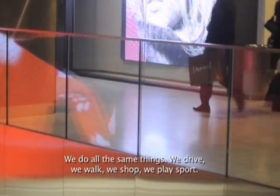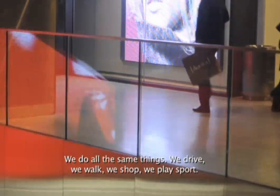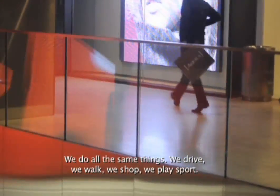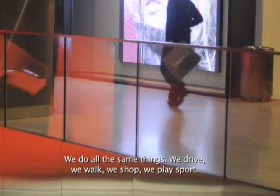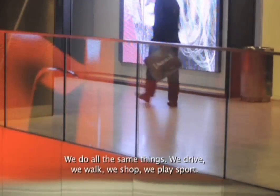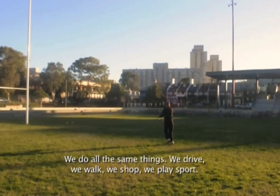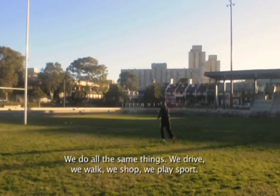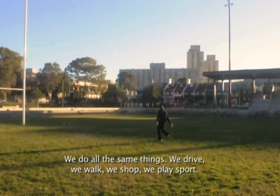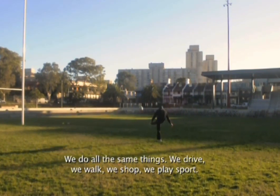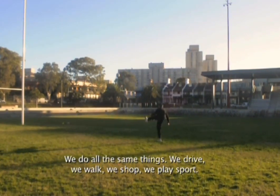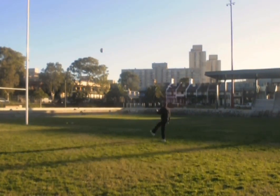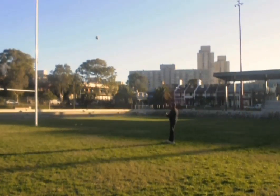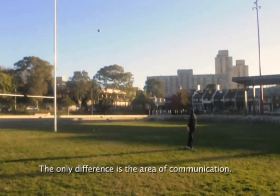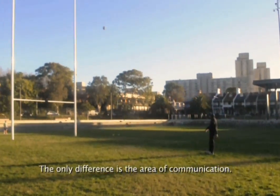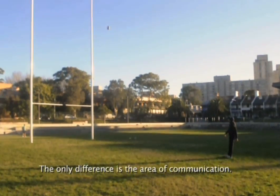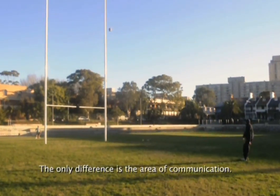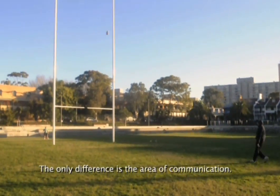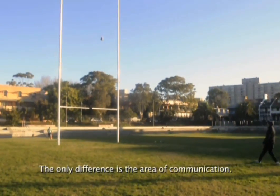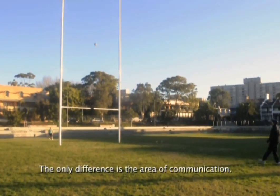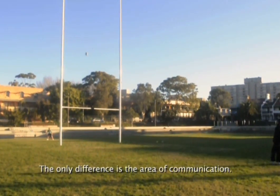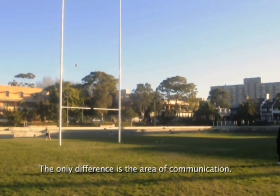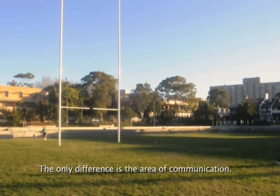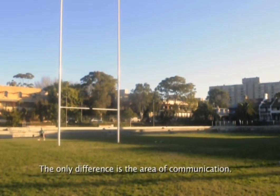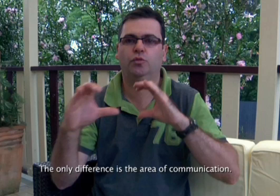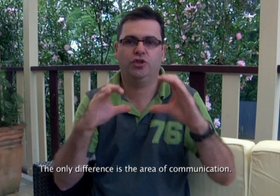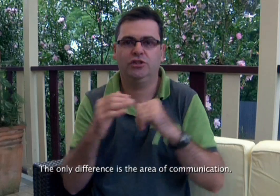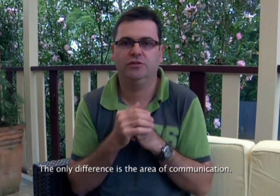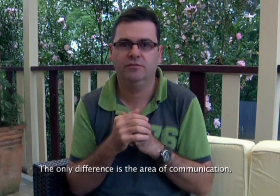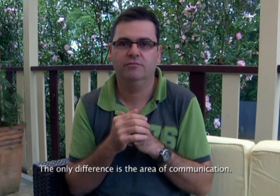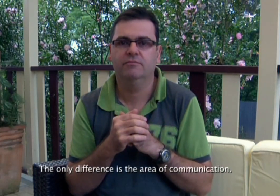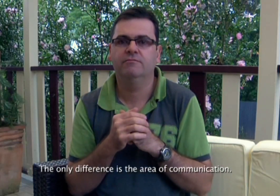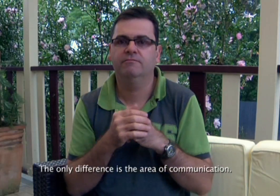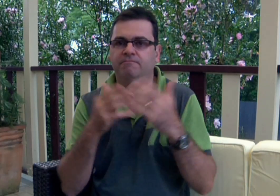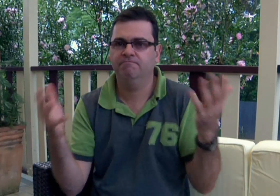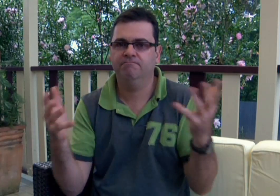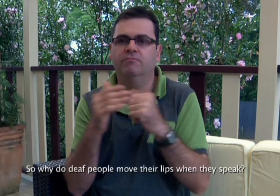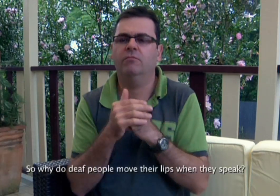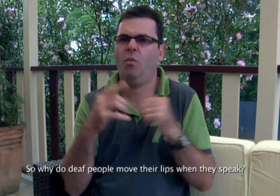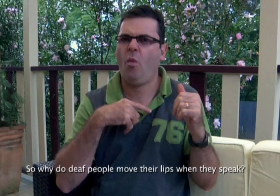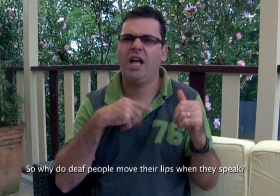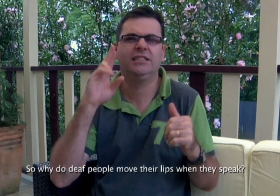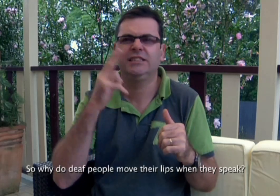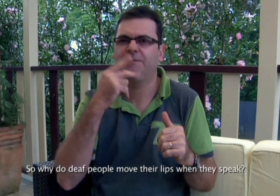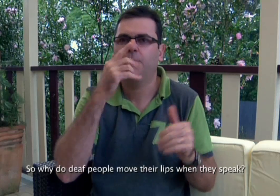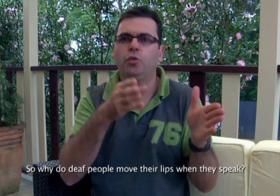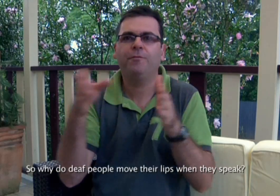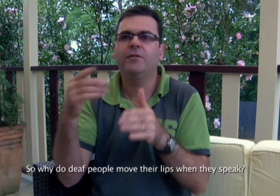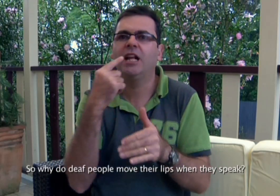sport. The only difference is the area of communication. So why do deaf people move their lips when they